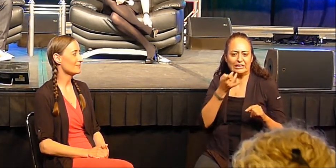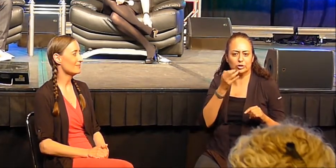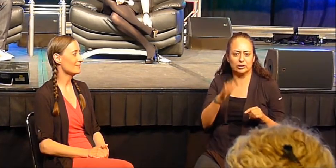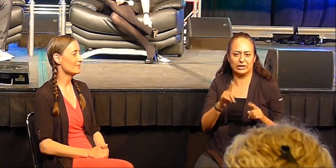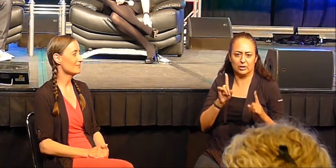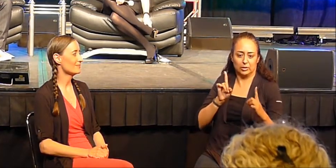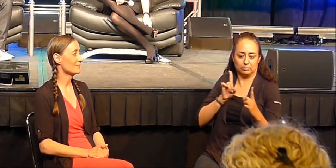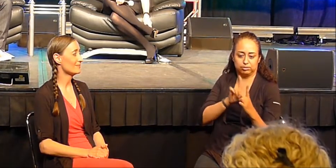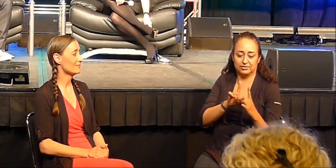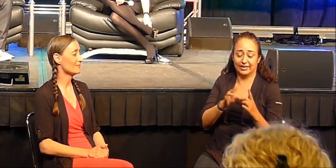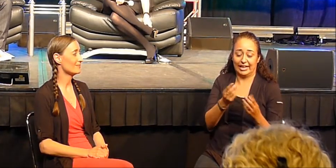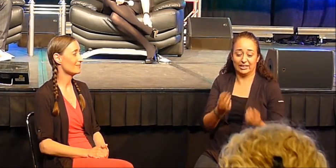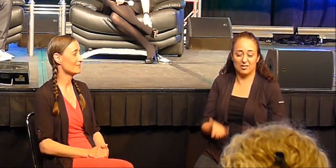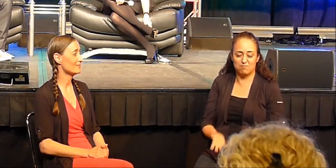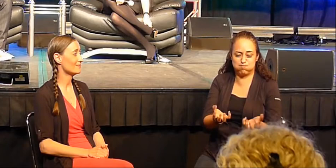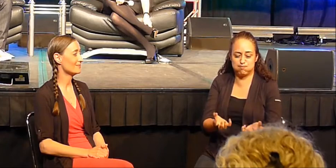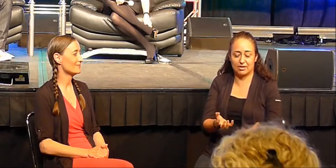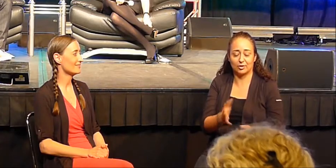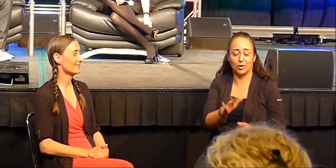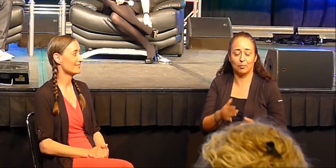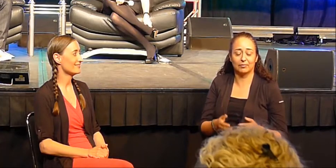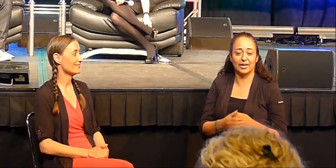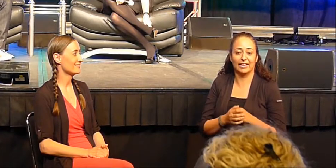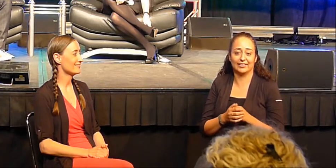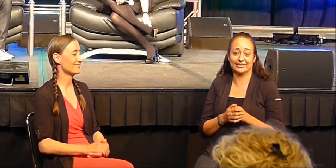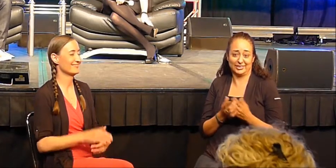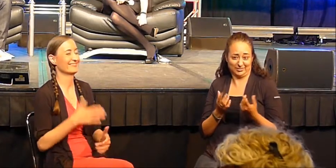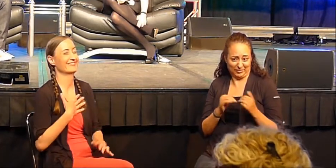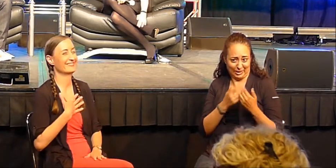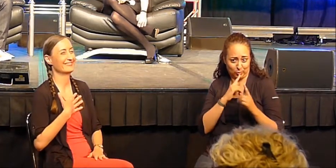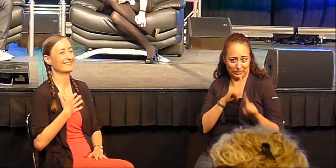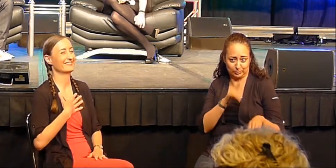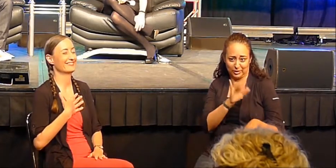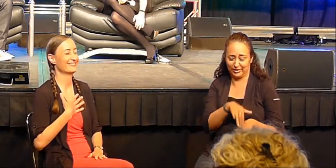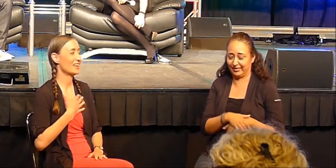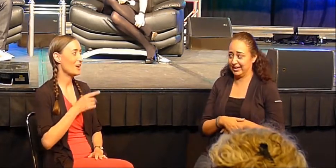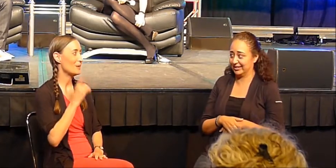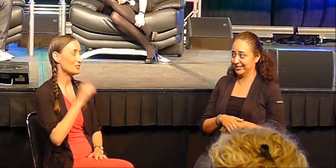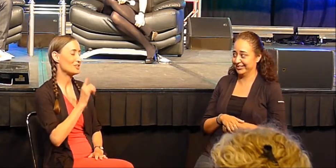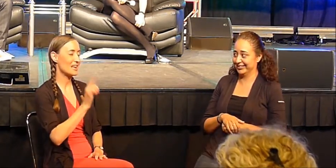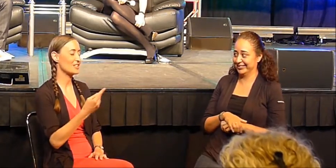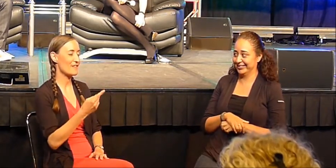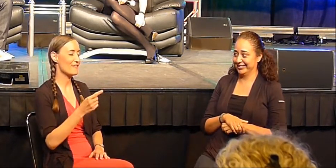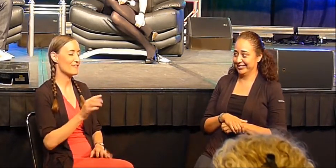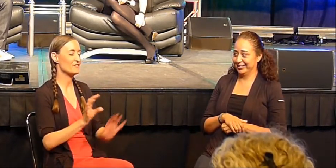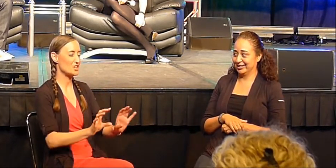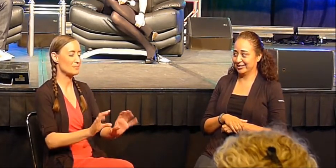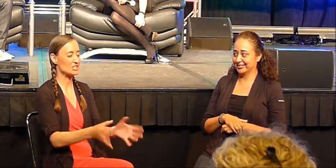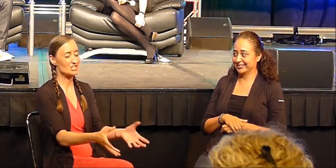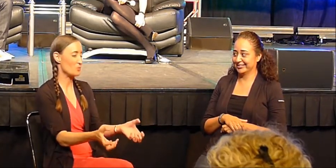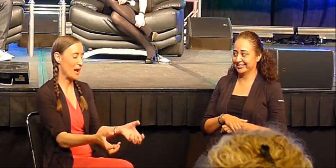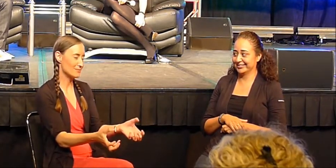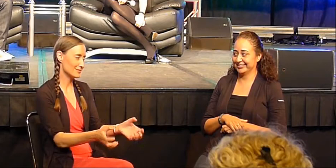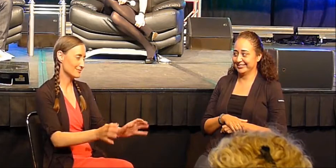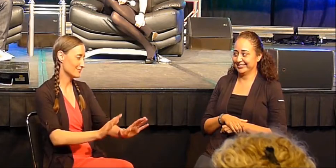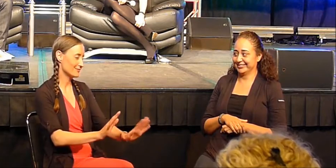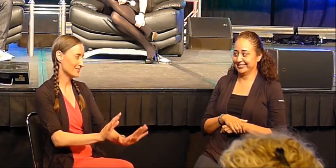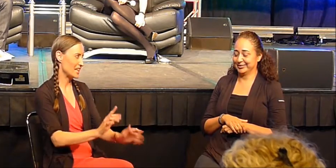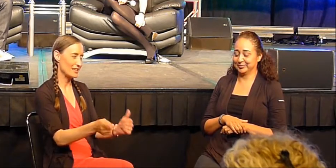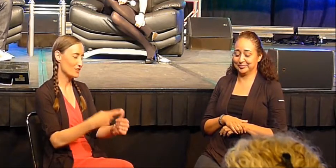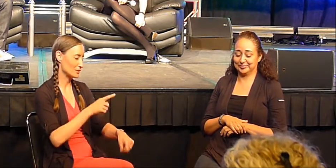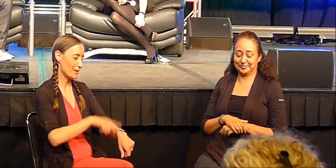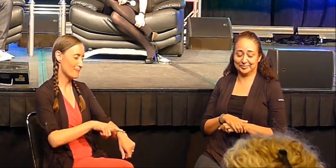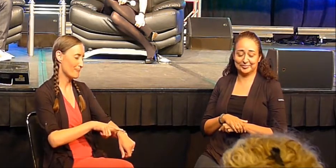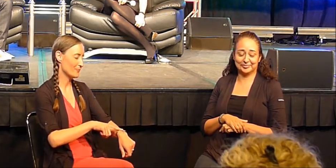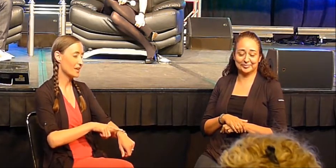I'm sure that's not the first butt she's ever grabbed. No, she's terrific. Lena and I had a terrific time. We made a movie years